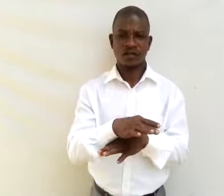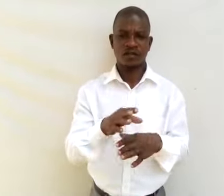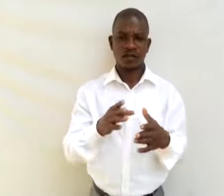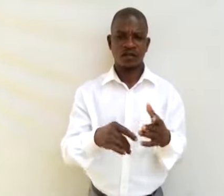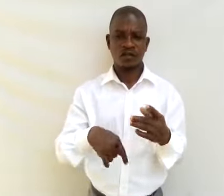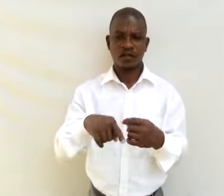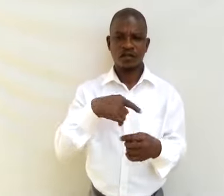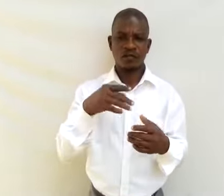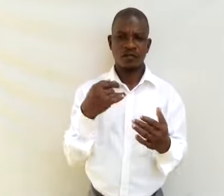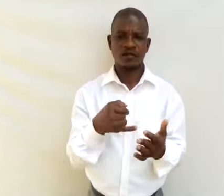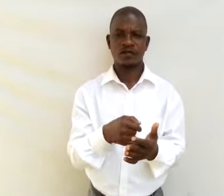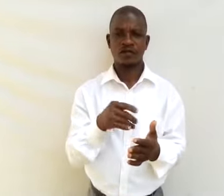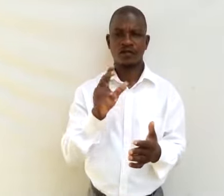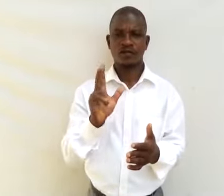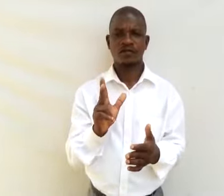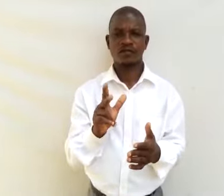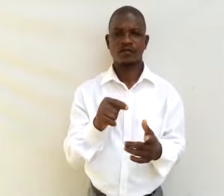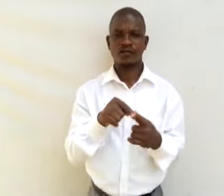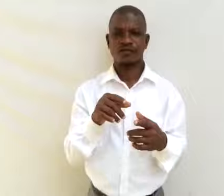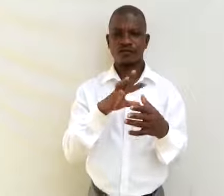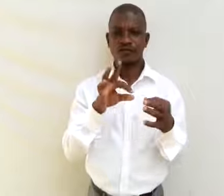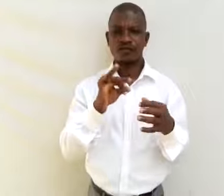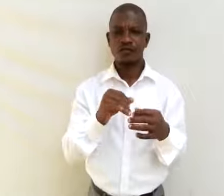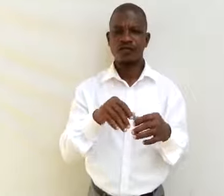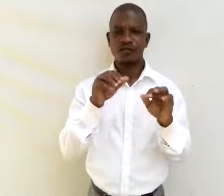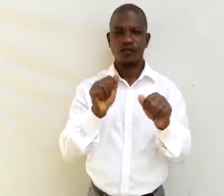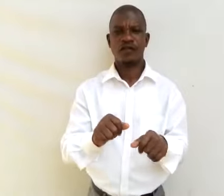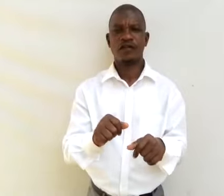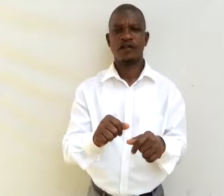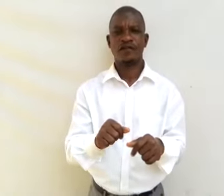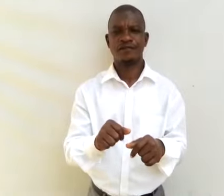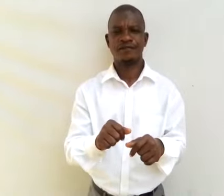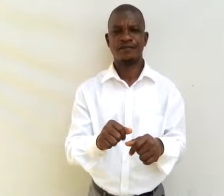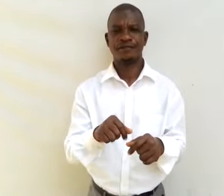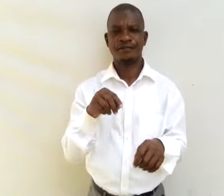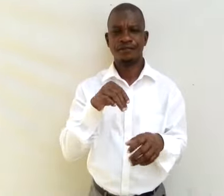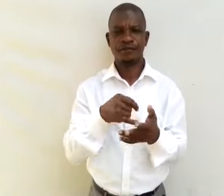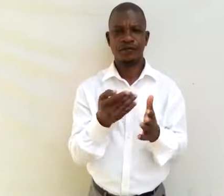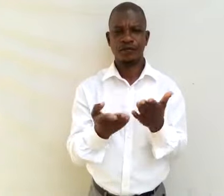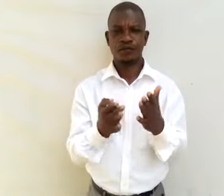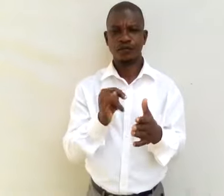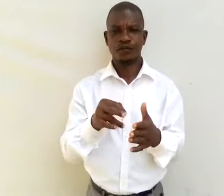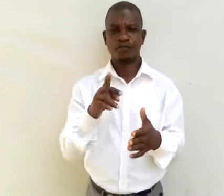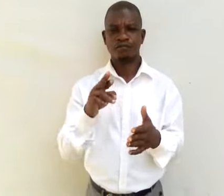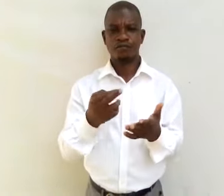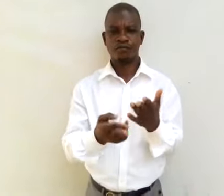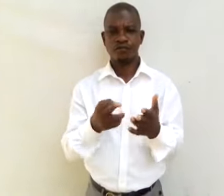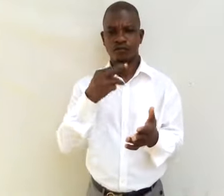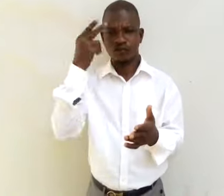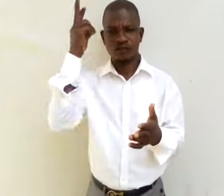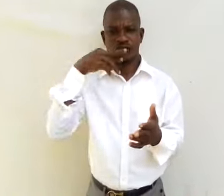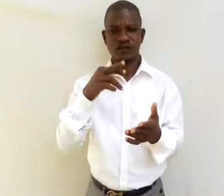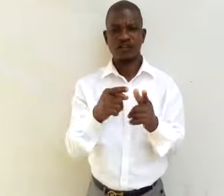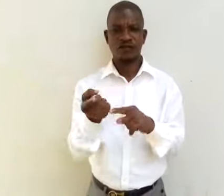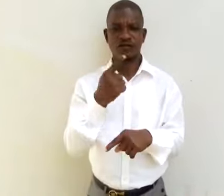it. Three, to express possibility. It might rain today. He might